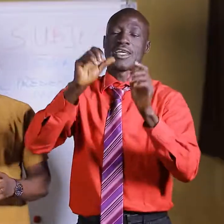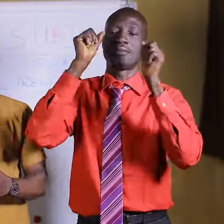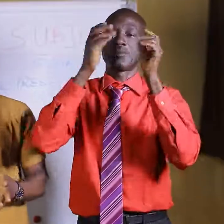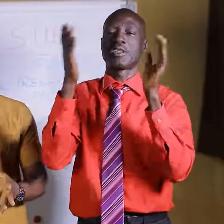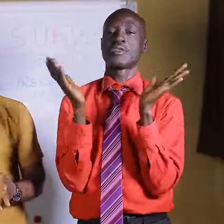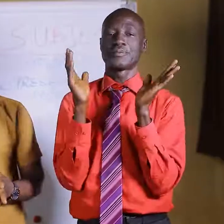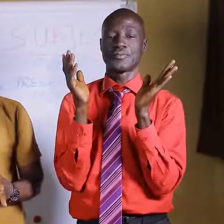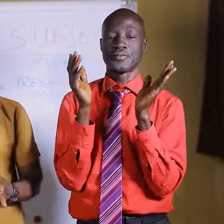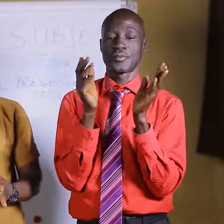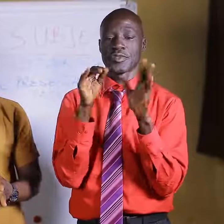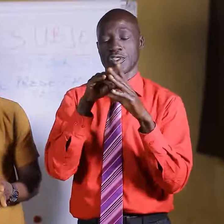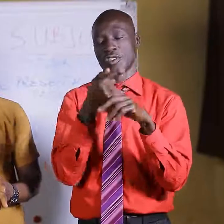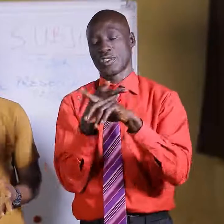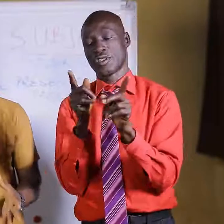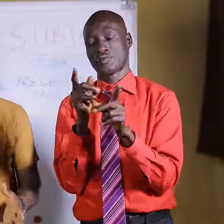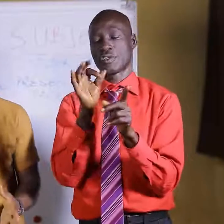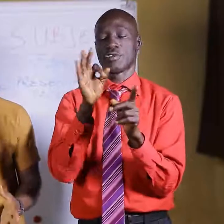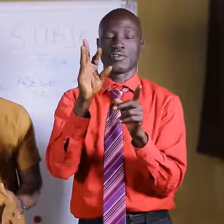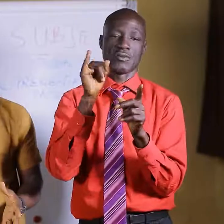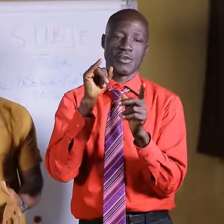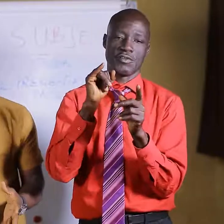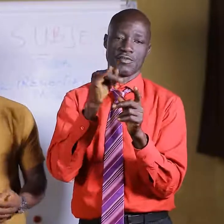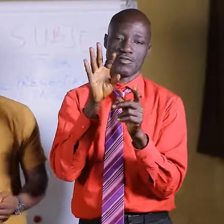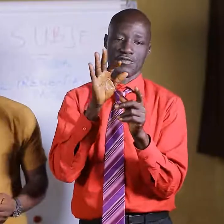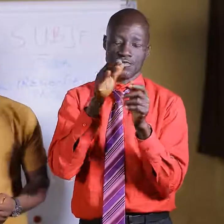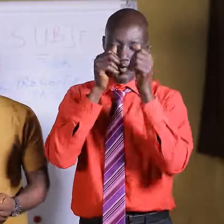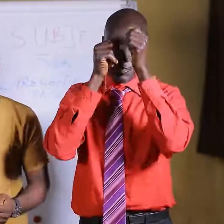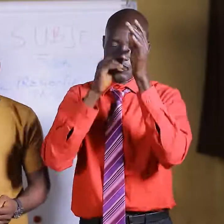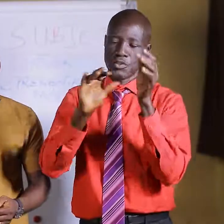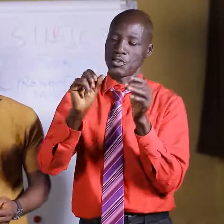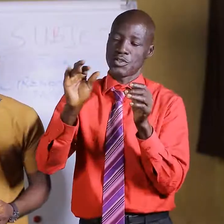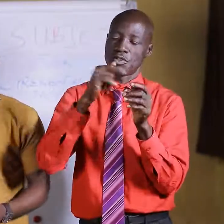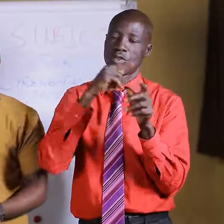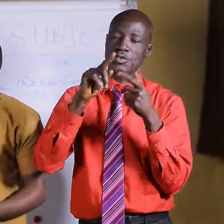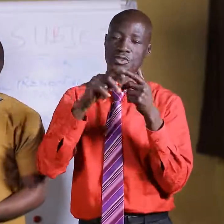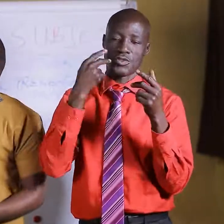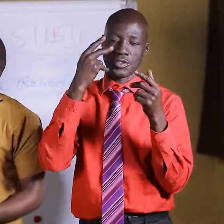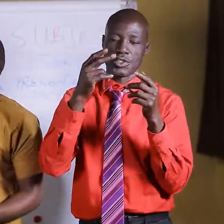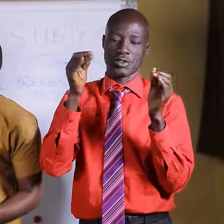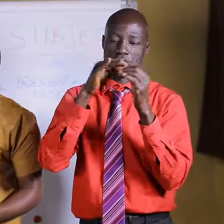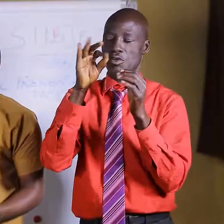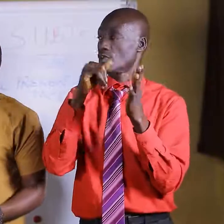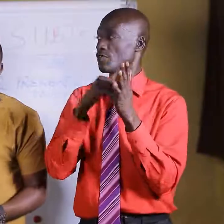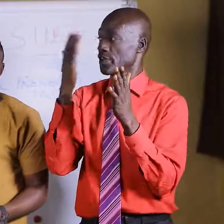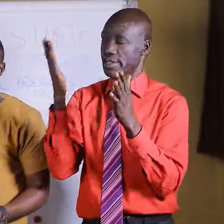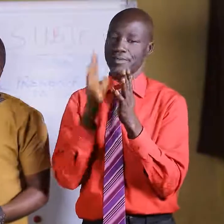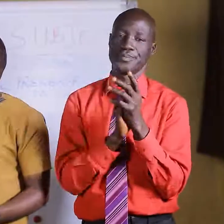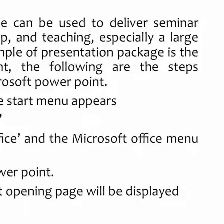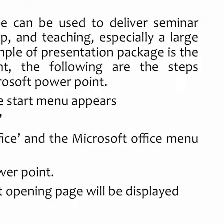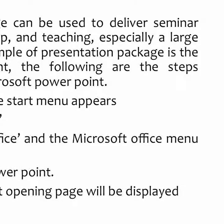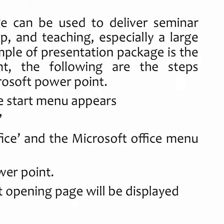on, different forms of information. So we're going to see more about this presentation